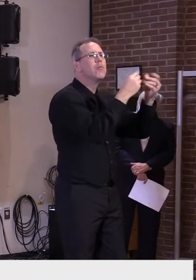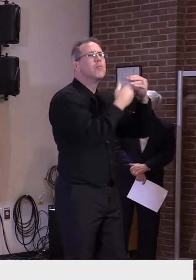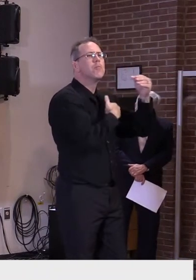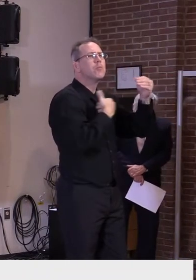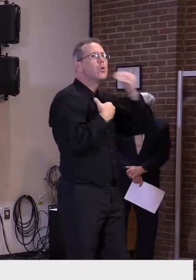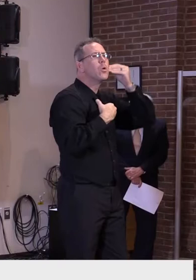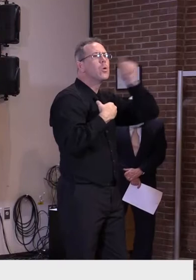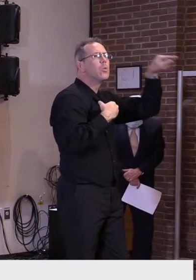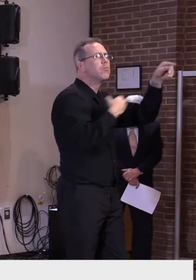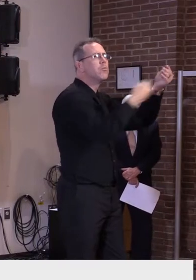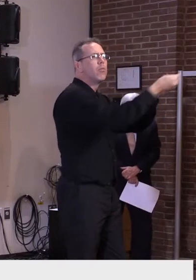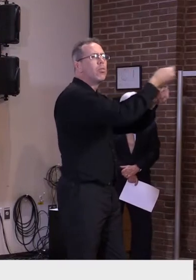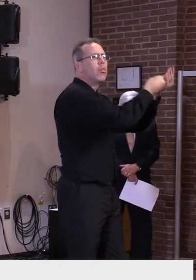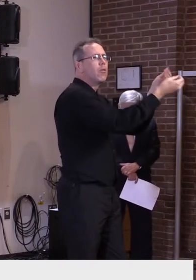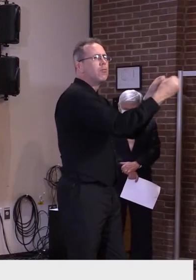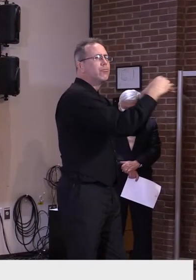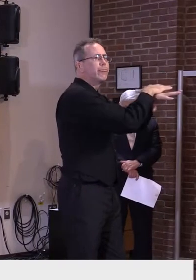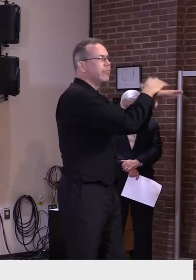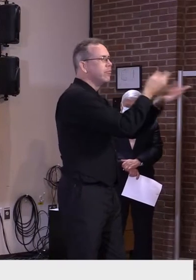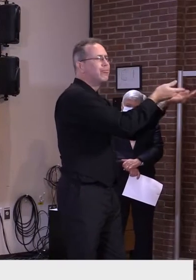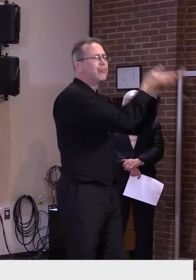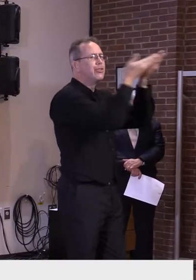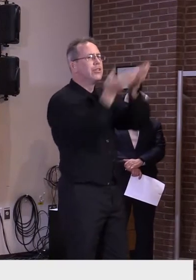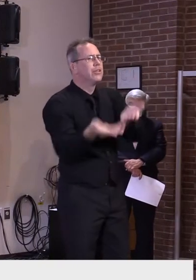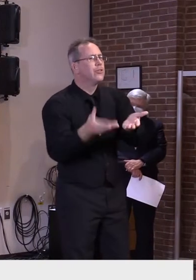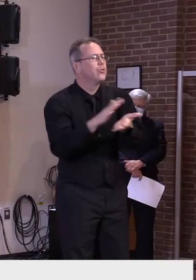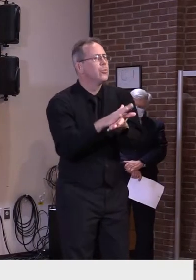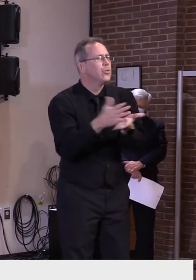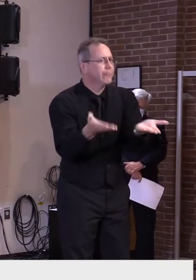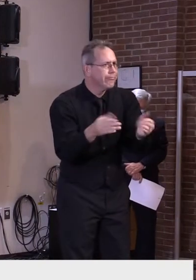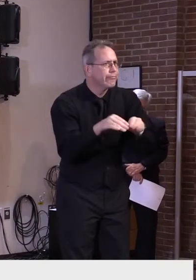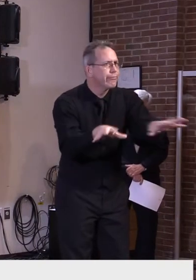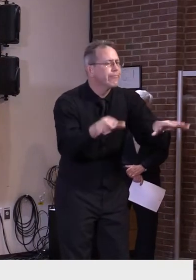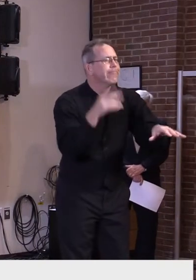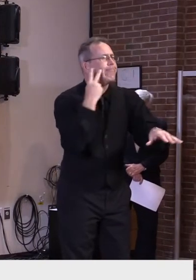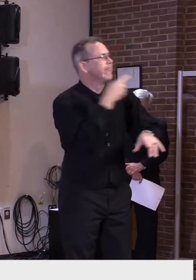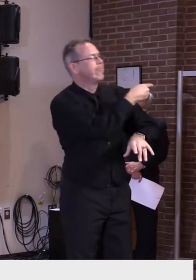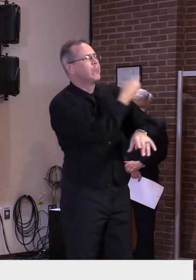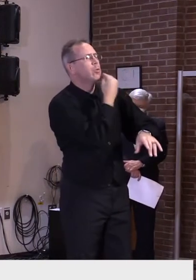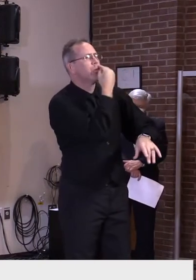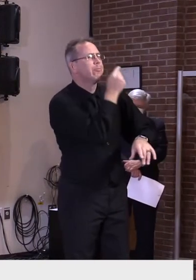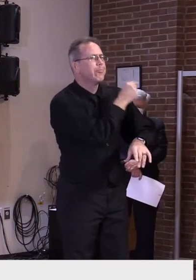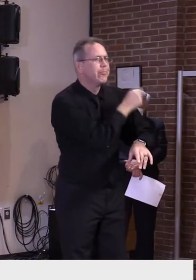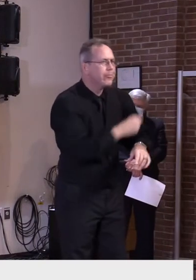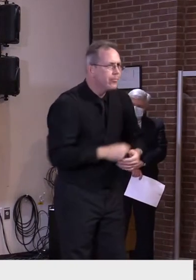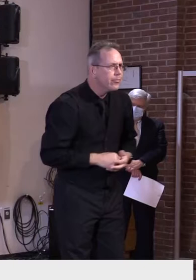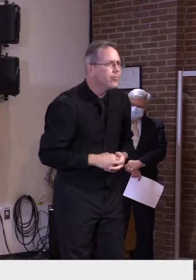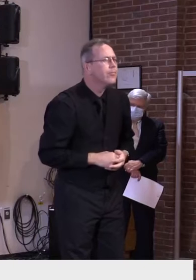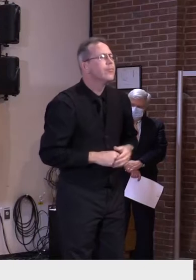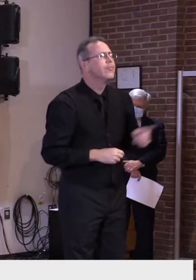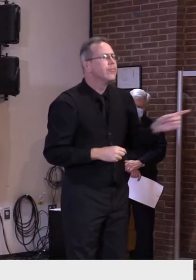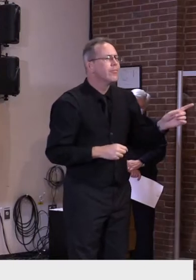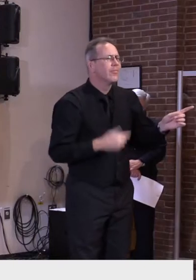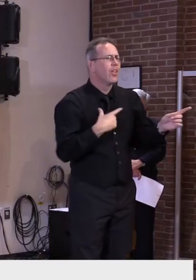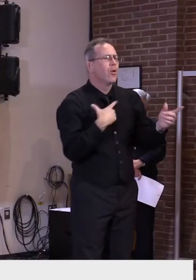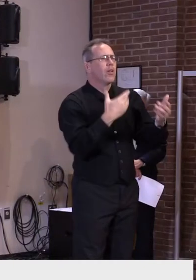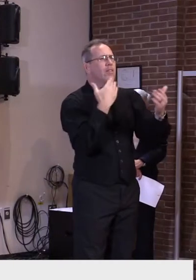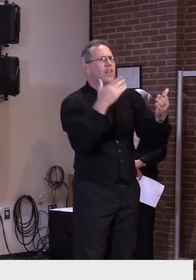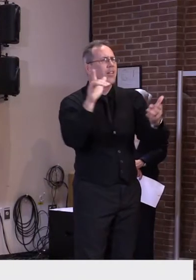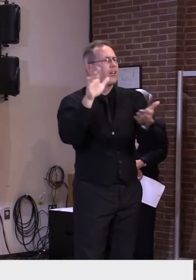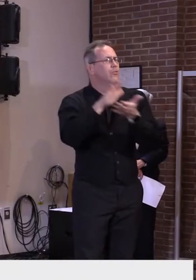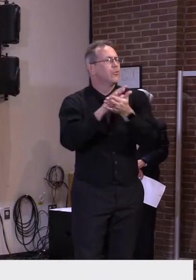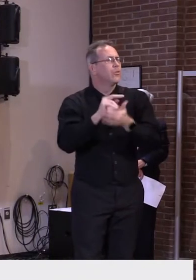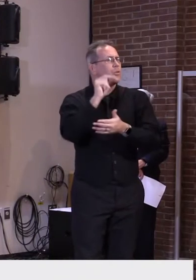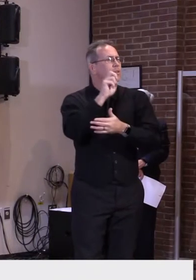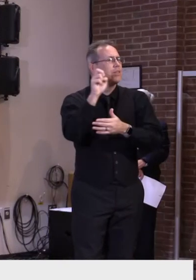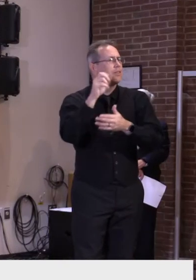school. I really want to, you know, commend their staff for the excellent work they've done in standing up tests to stay in such a rapid manner.